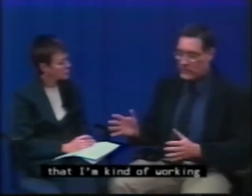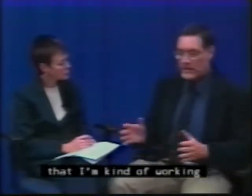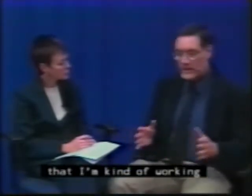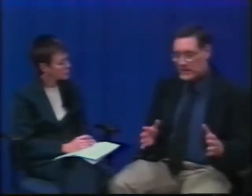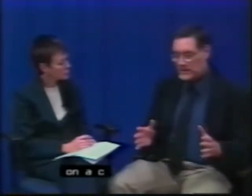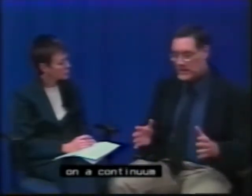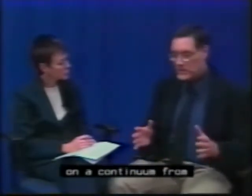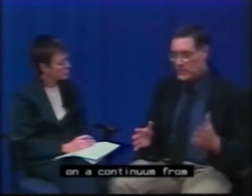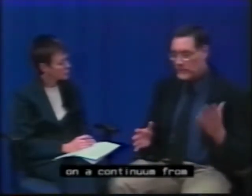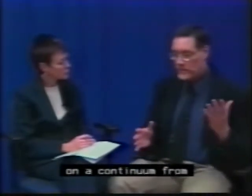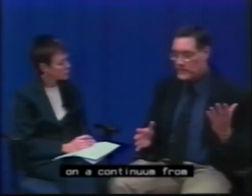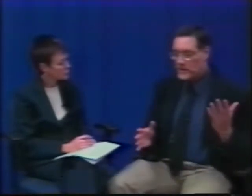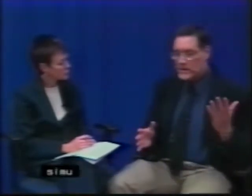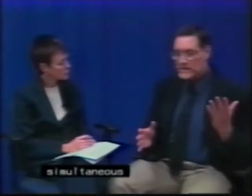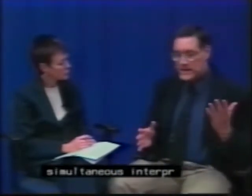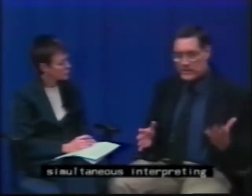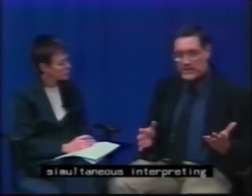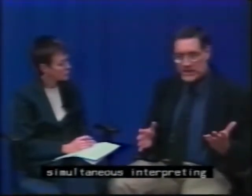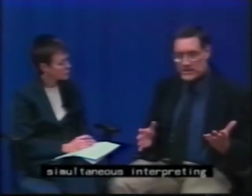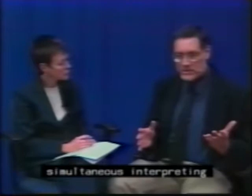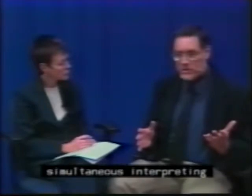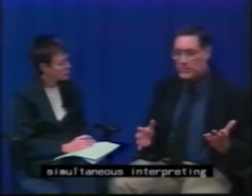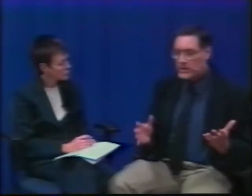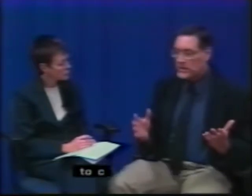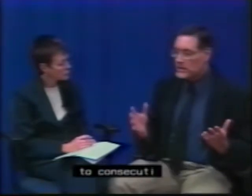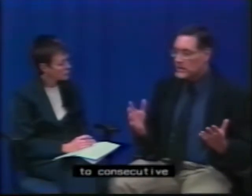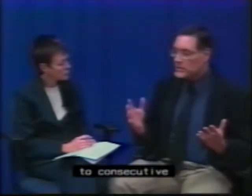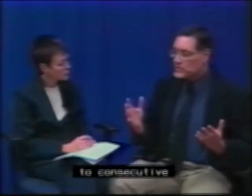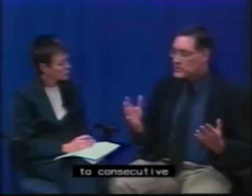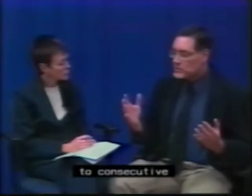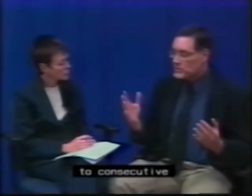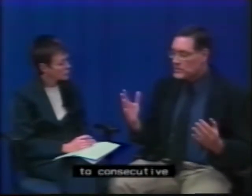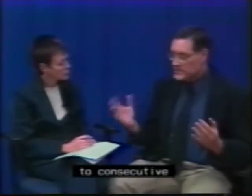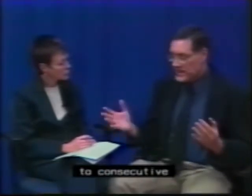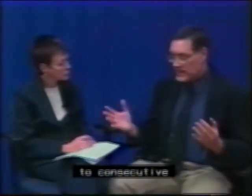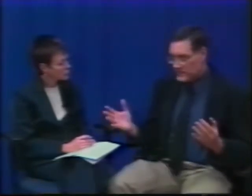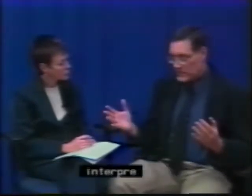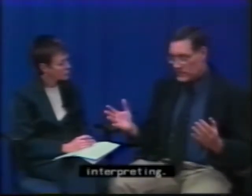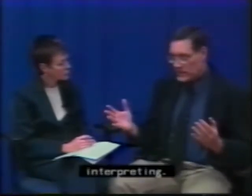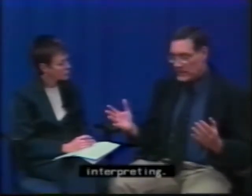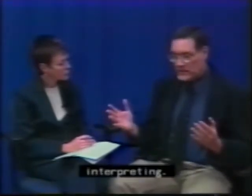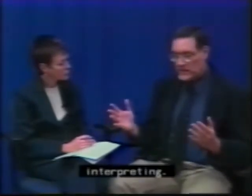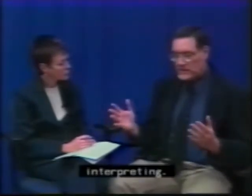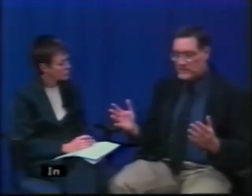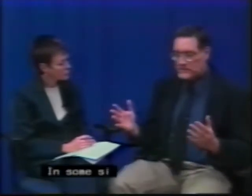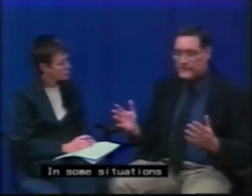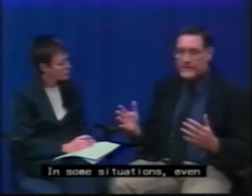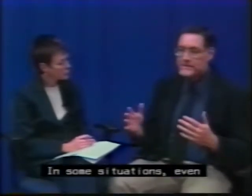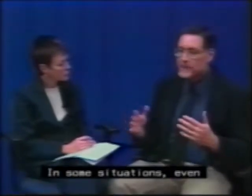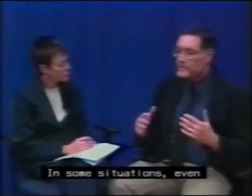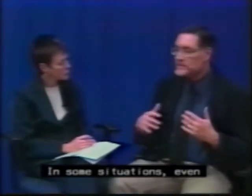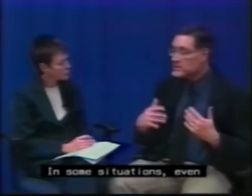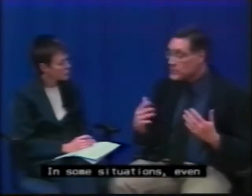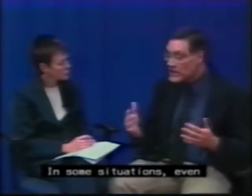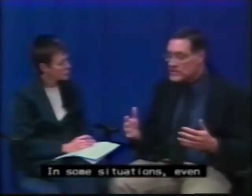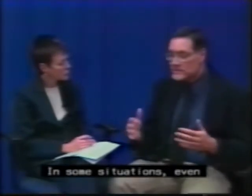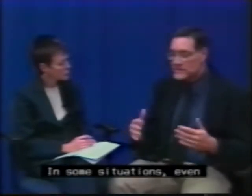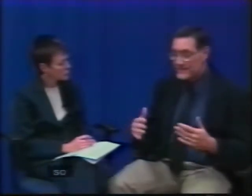working on a continuum from simultaneous interpreting to consecutive interpreting. And some situations, even